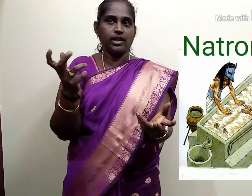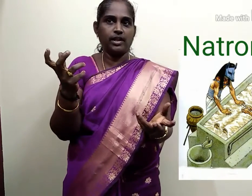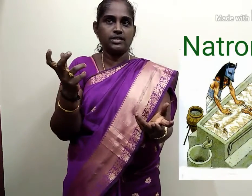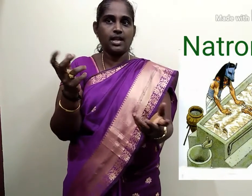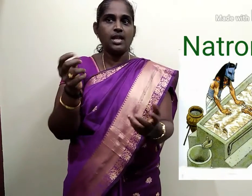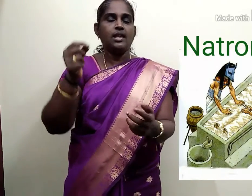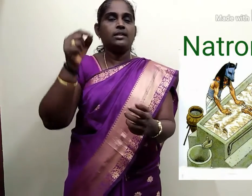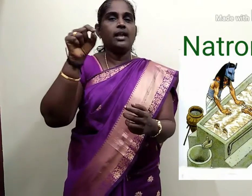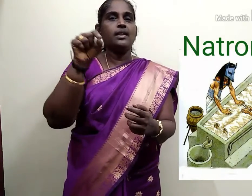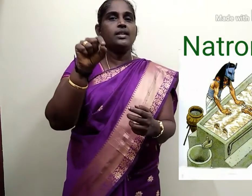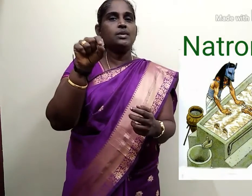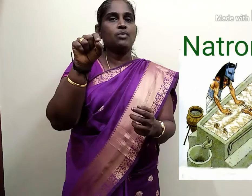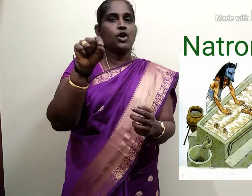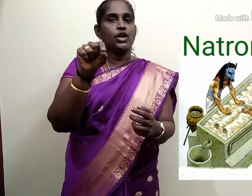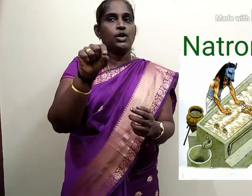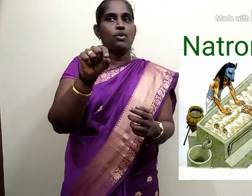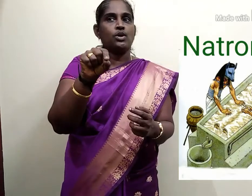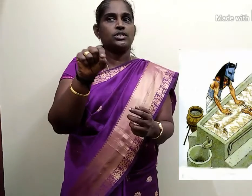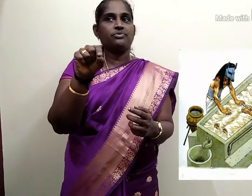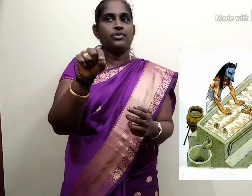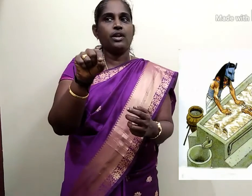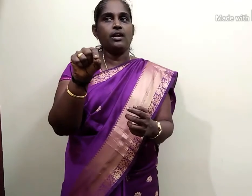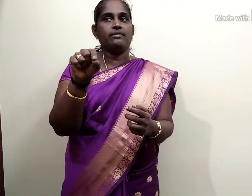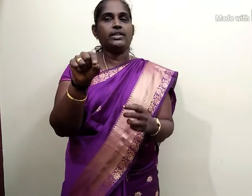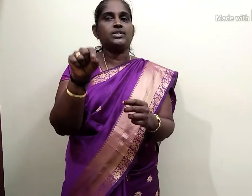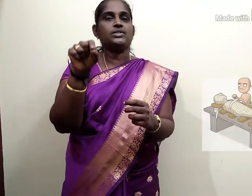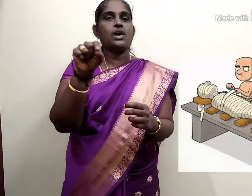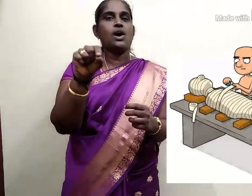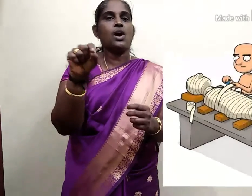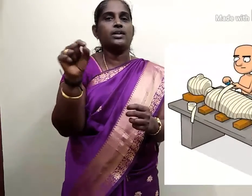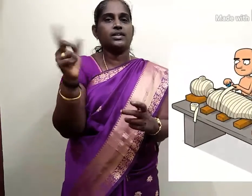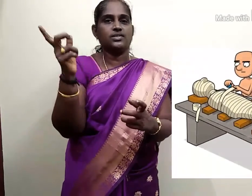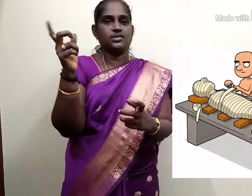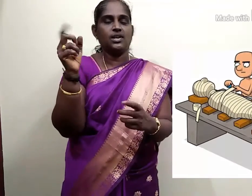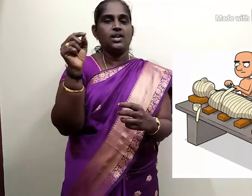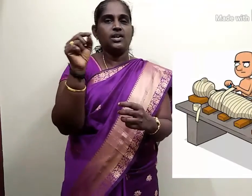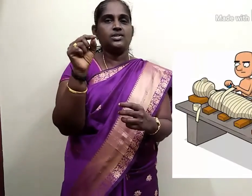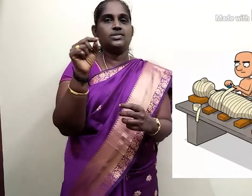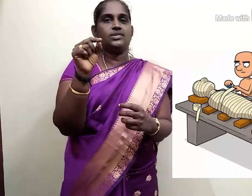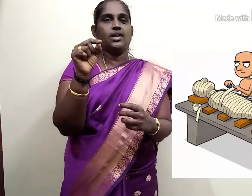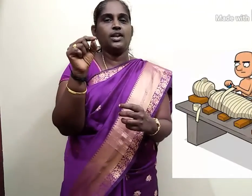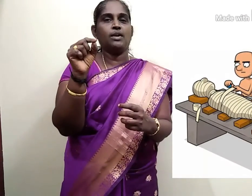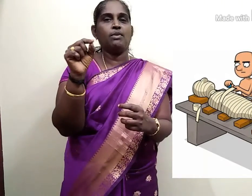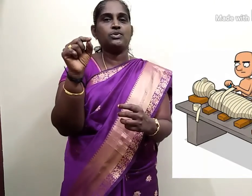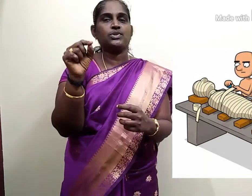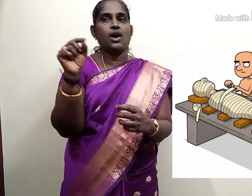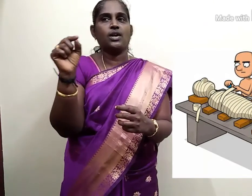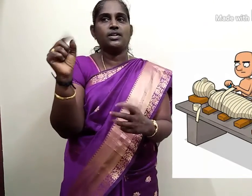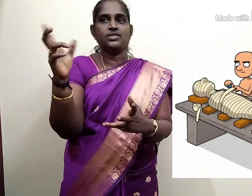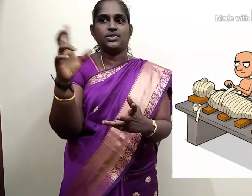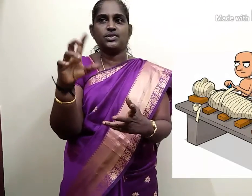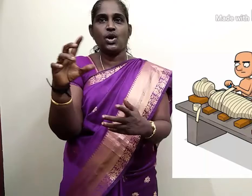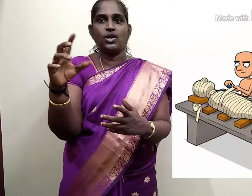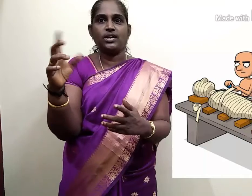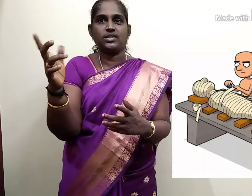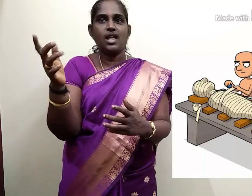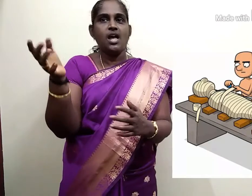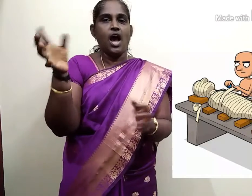40 days. Then the body was filled with sawdust. S-A-W, sawdust,